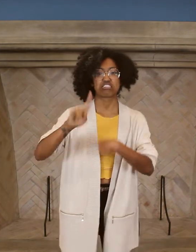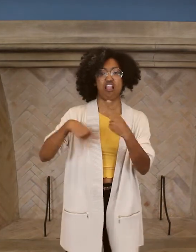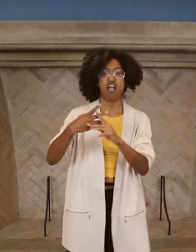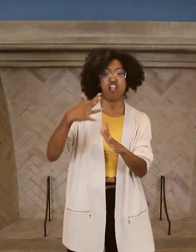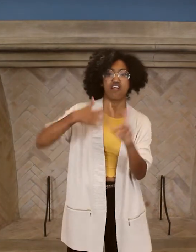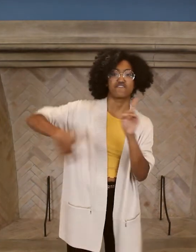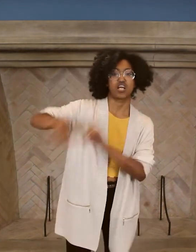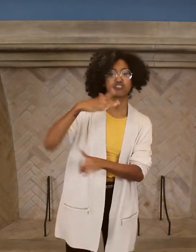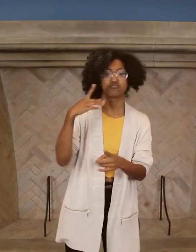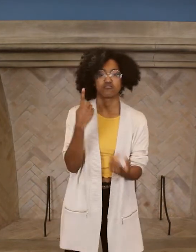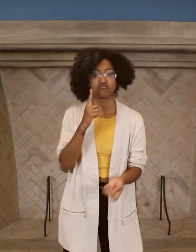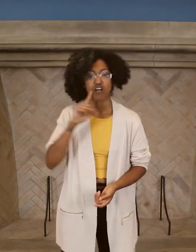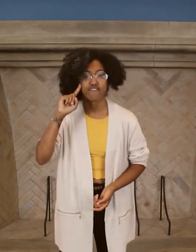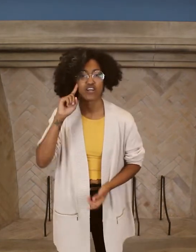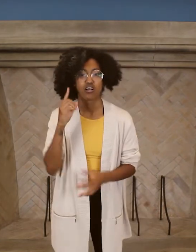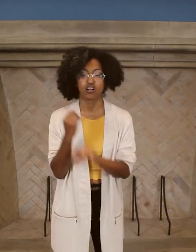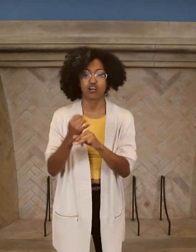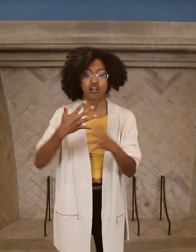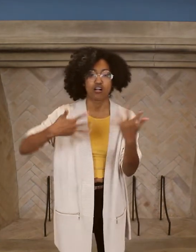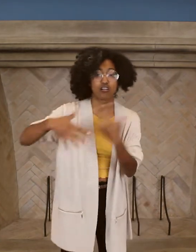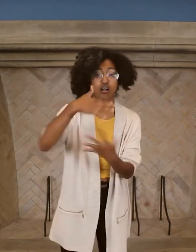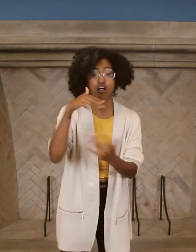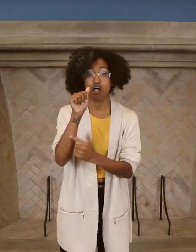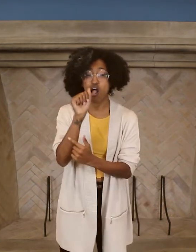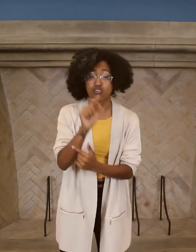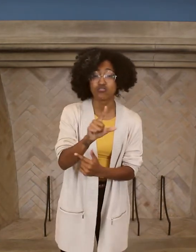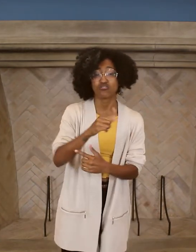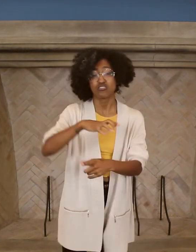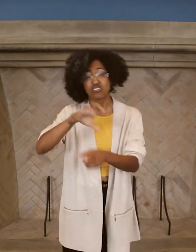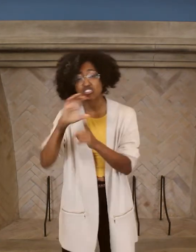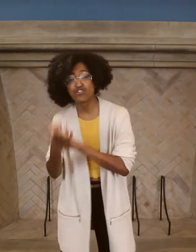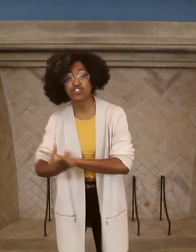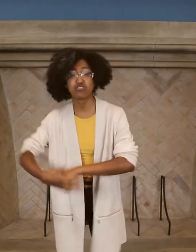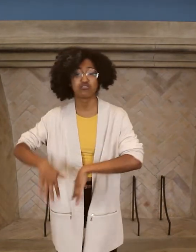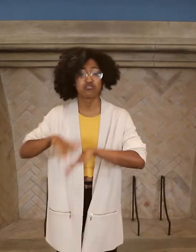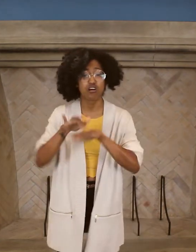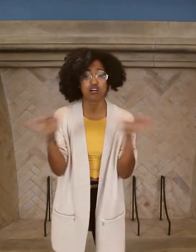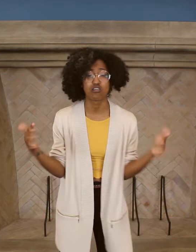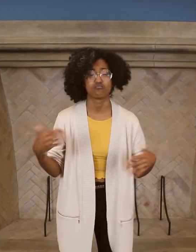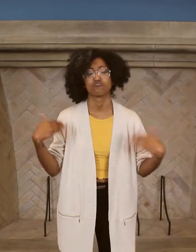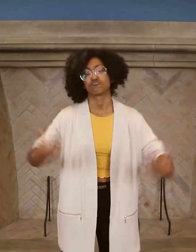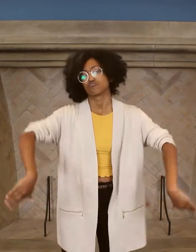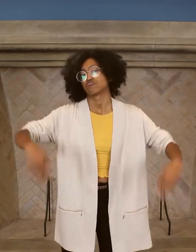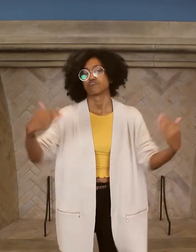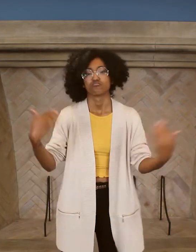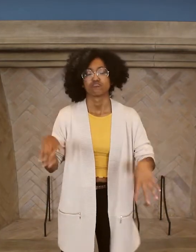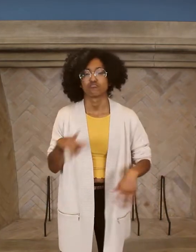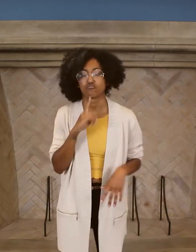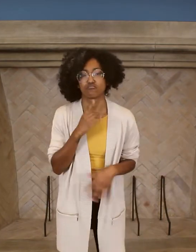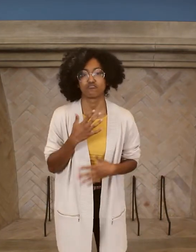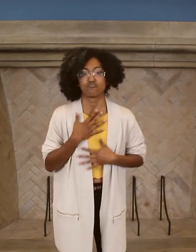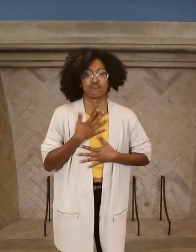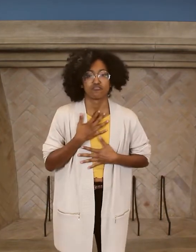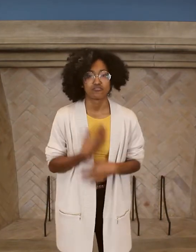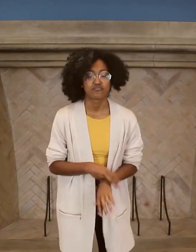So I ended up falling in love with the environment. Everyone was deaf. Everyone used ASL.